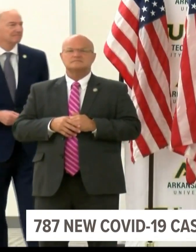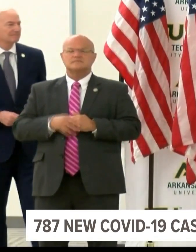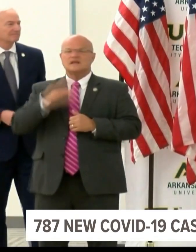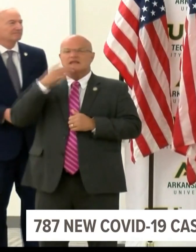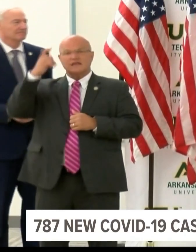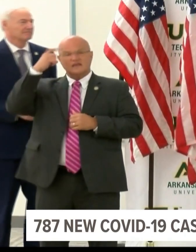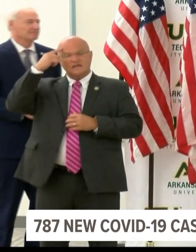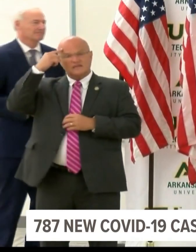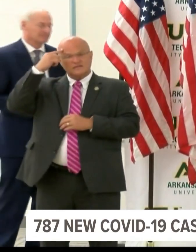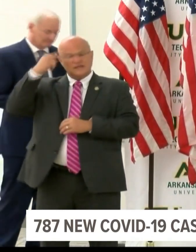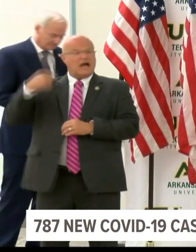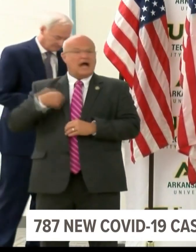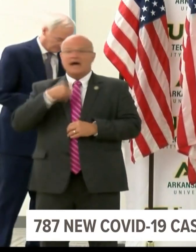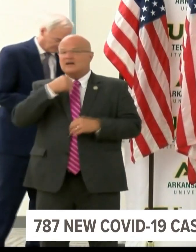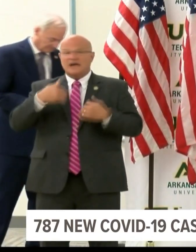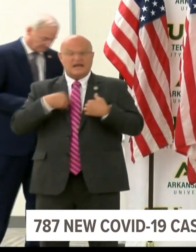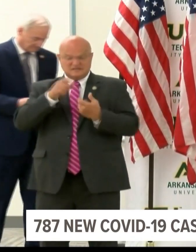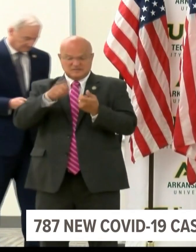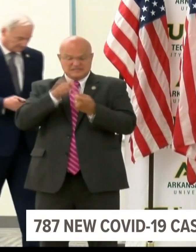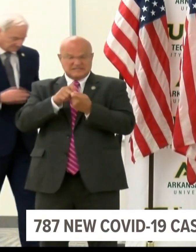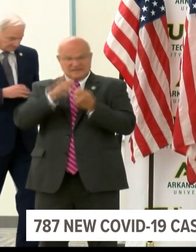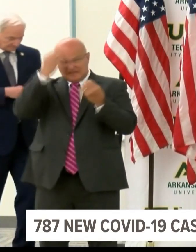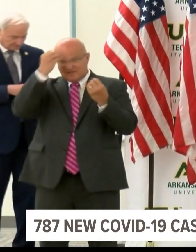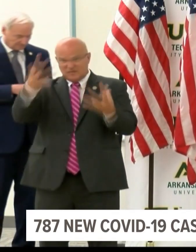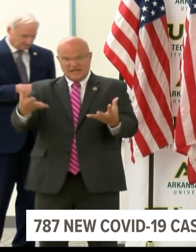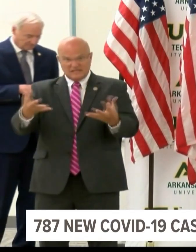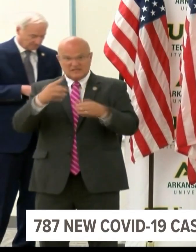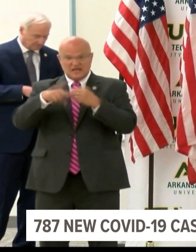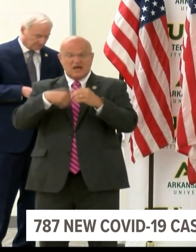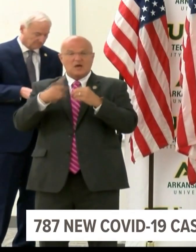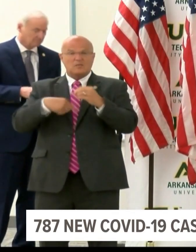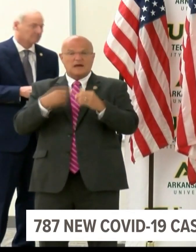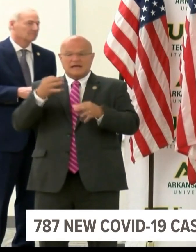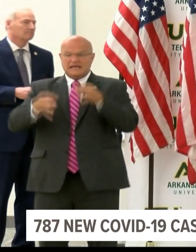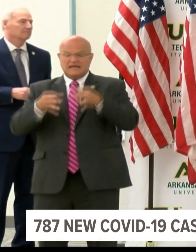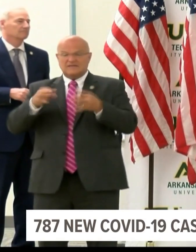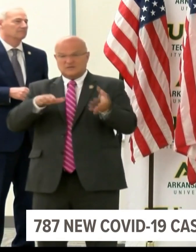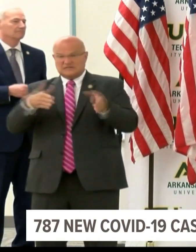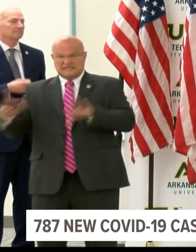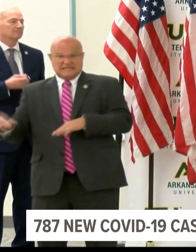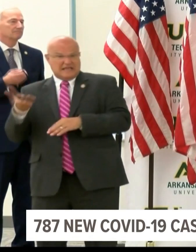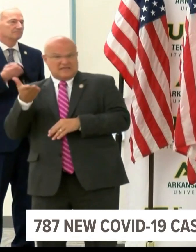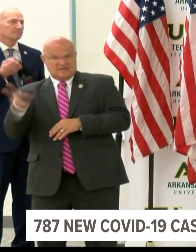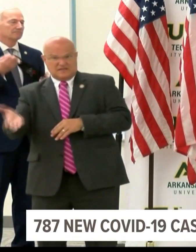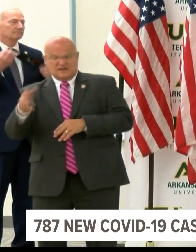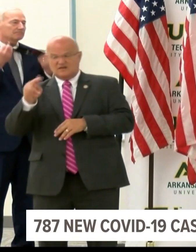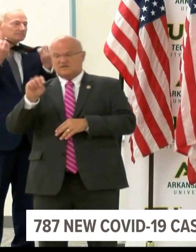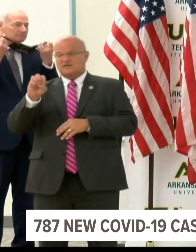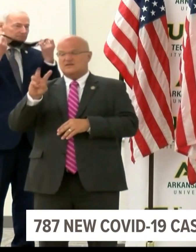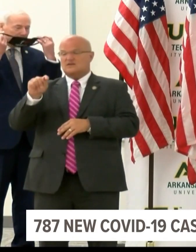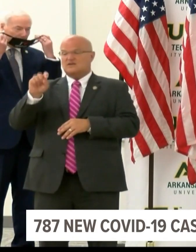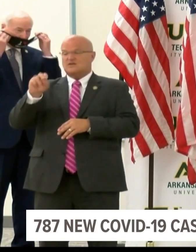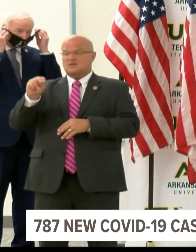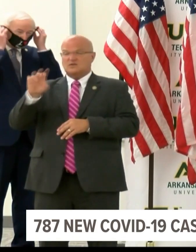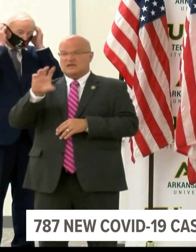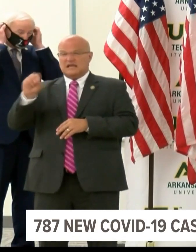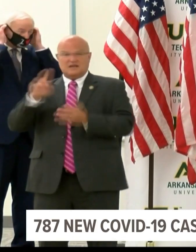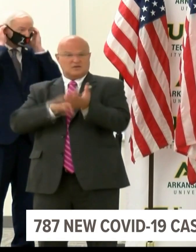Thank you, Governor. I don't have specific information about whether there was a death related to that nursing home